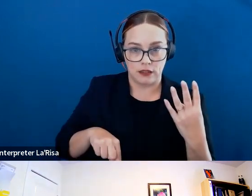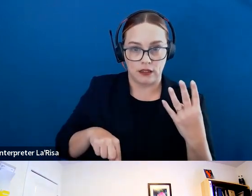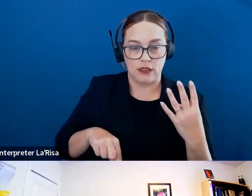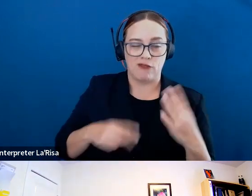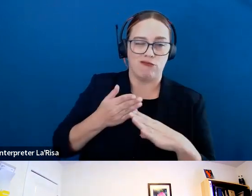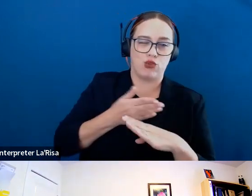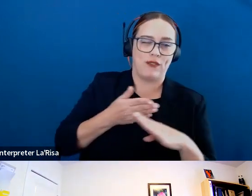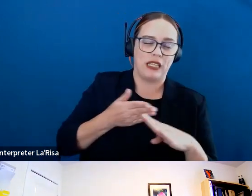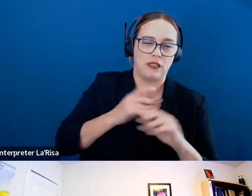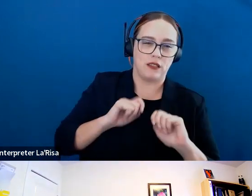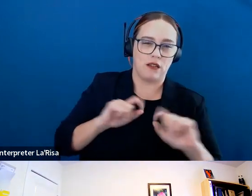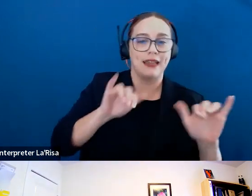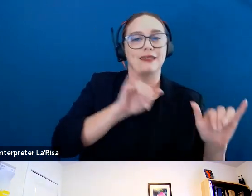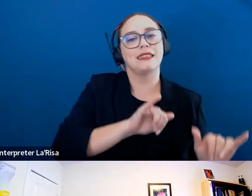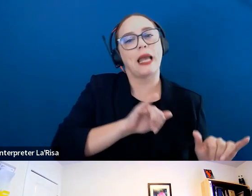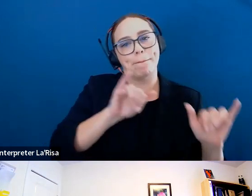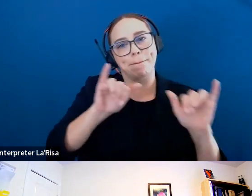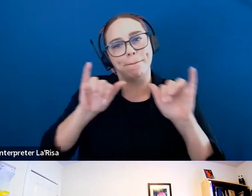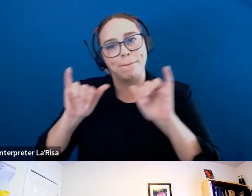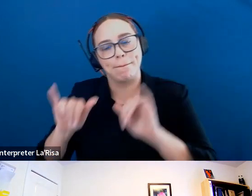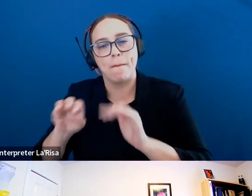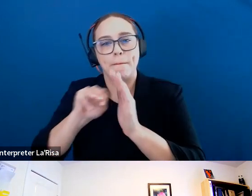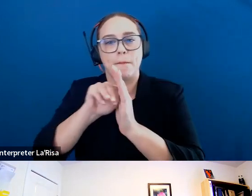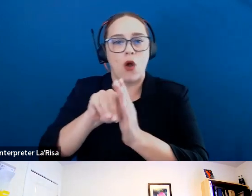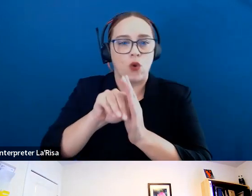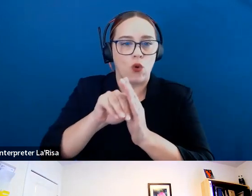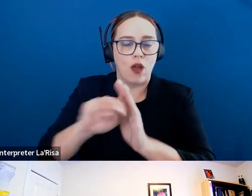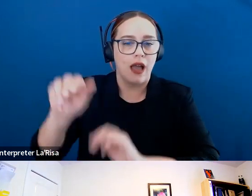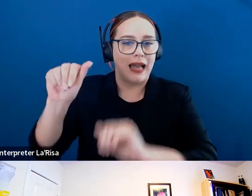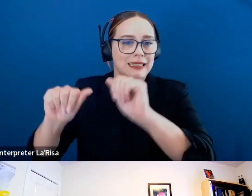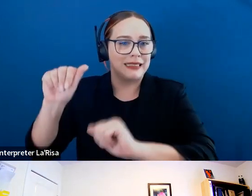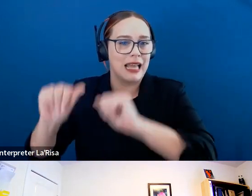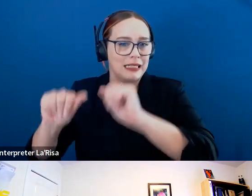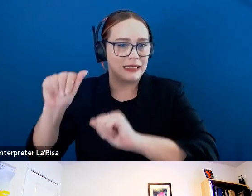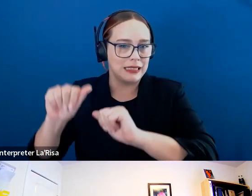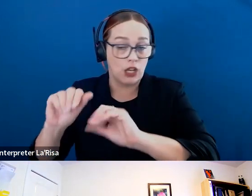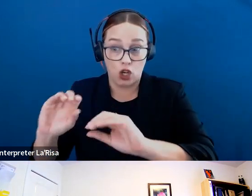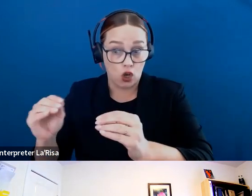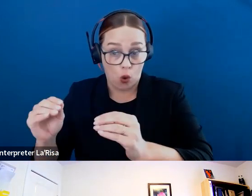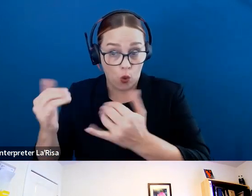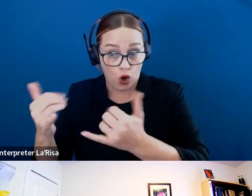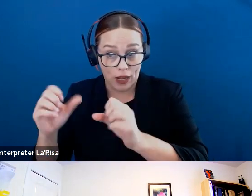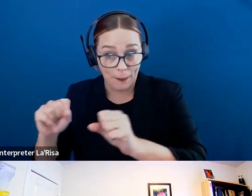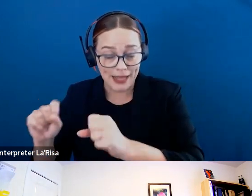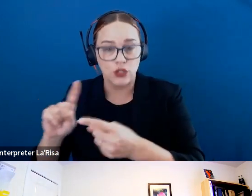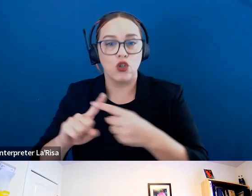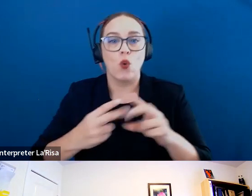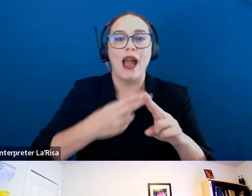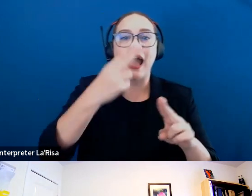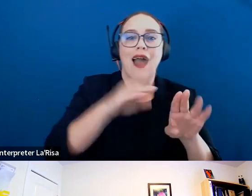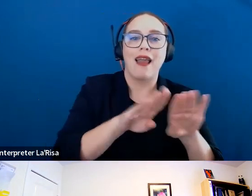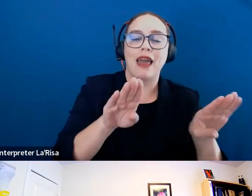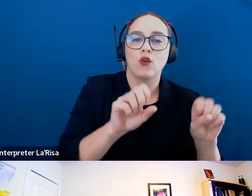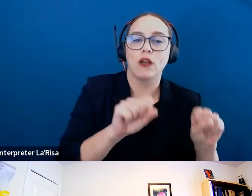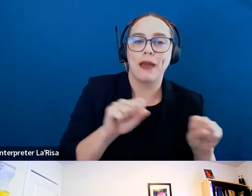model where we were assessing the center from no current capacity to a high level of capacity. In the area